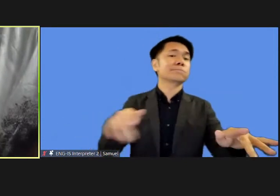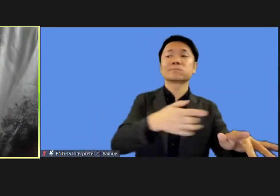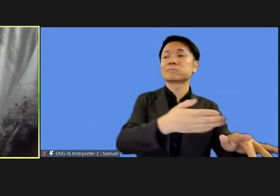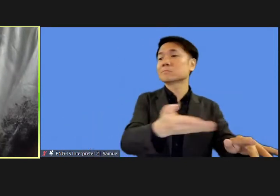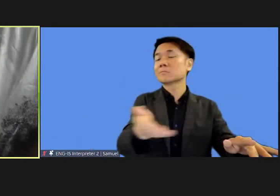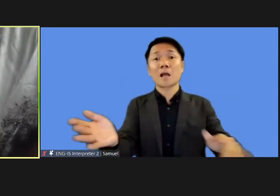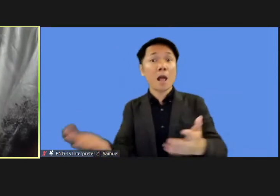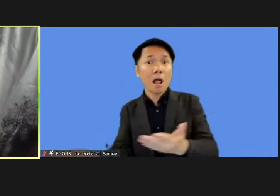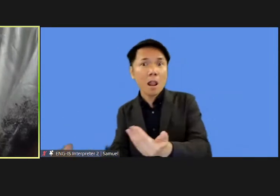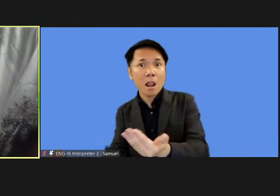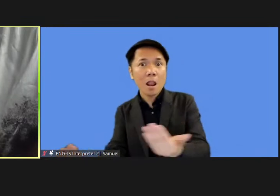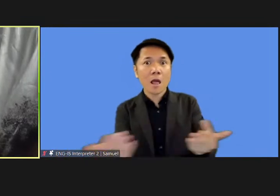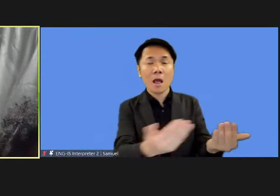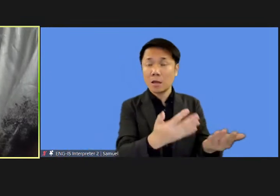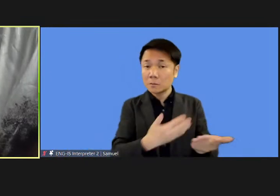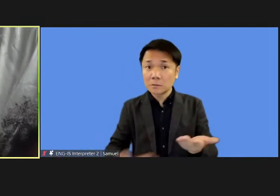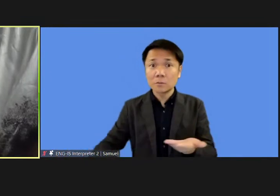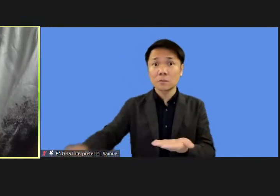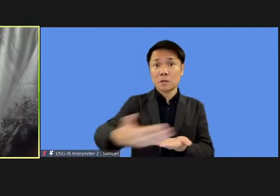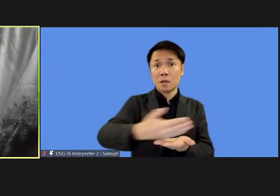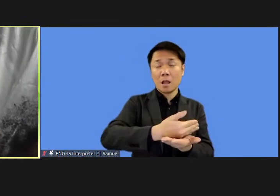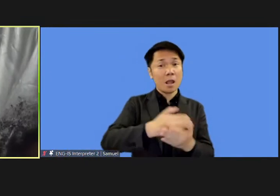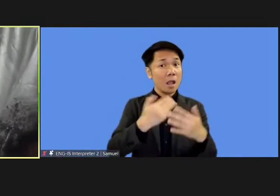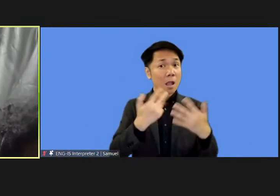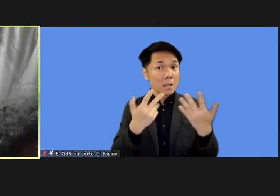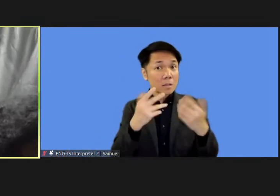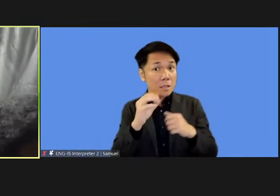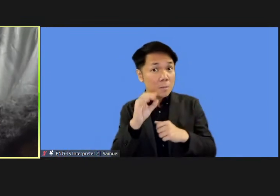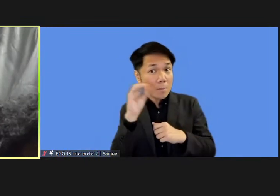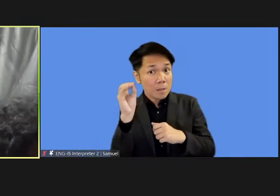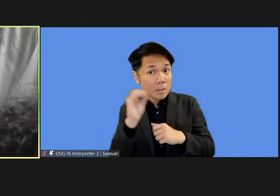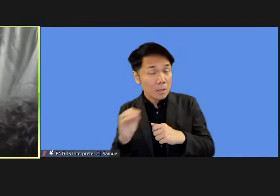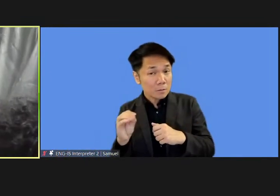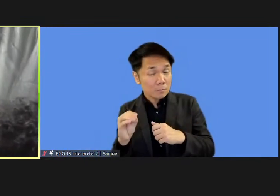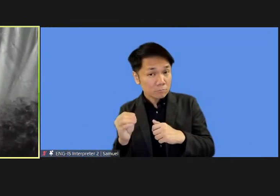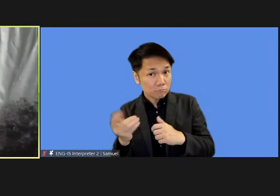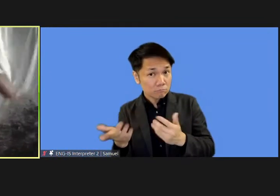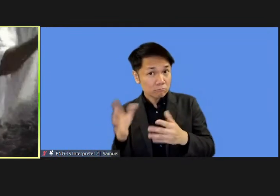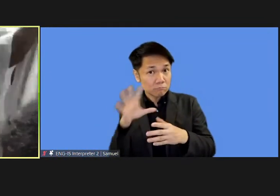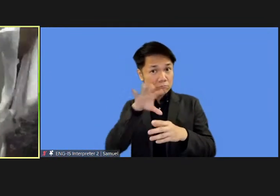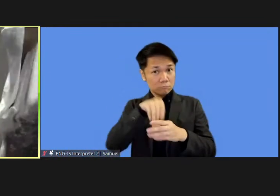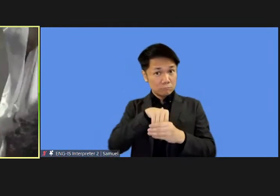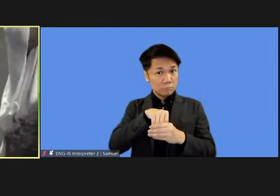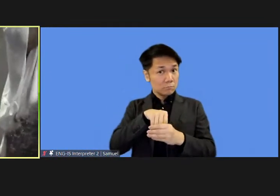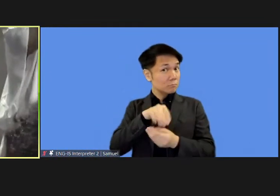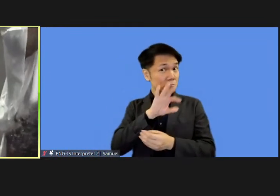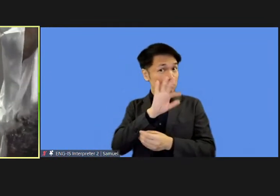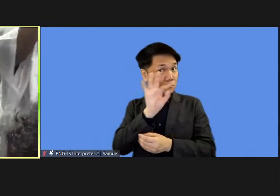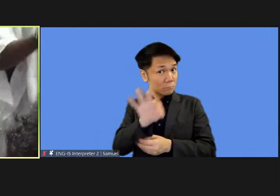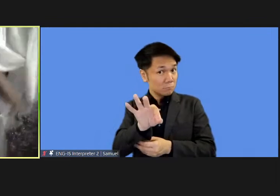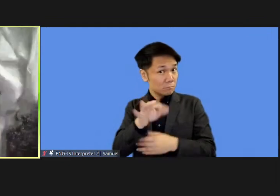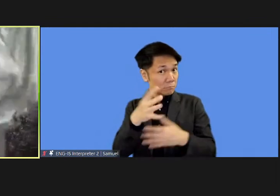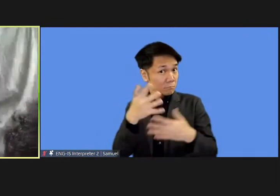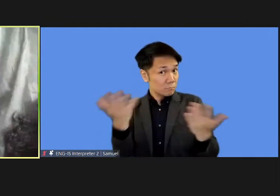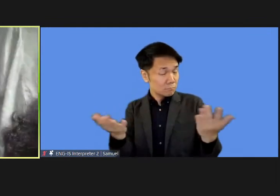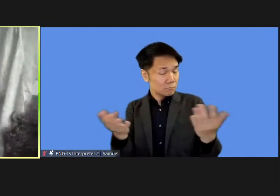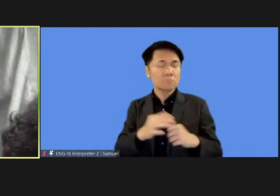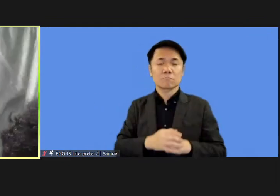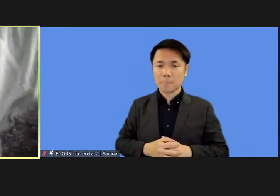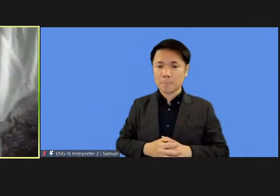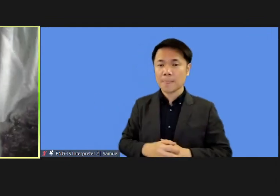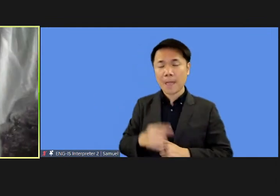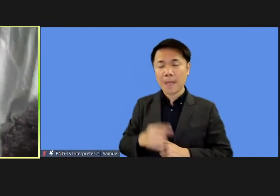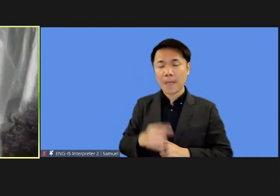of 80%. Yet, you have banks are also demanding, and among other challenges, you